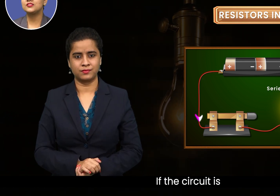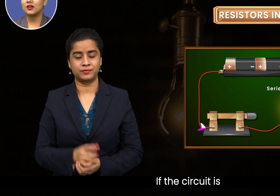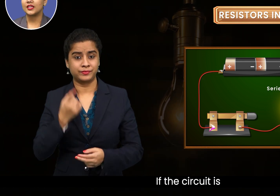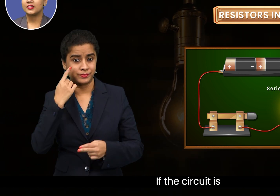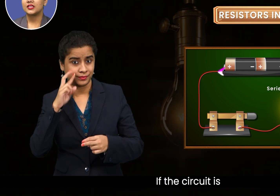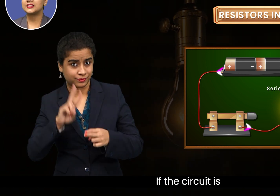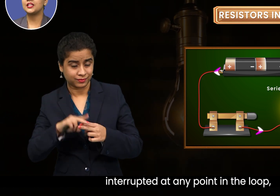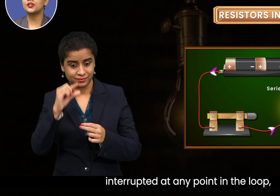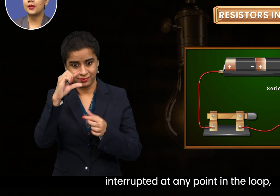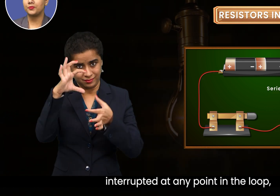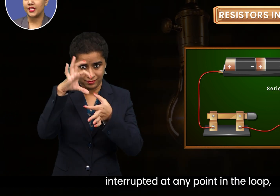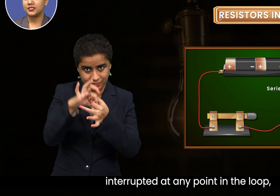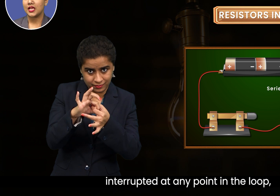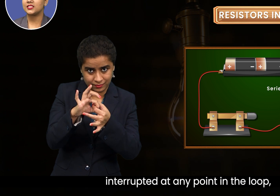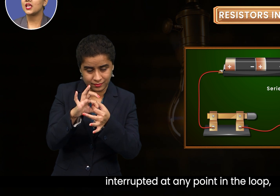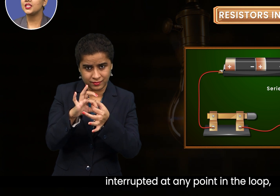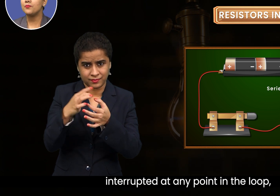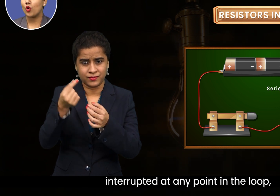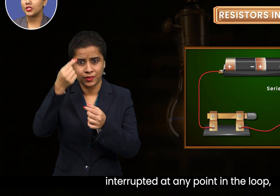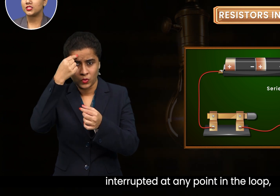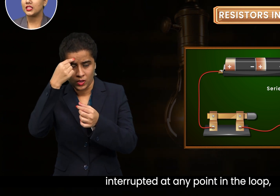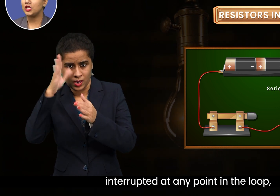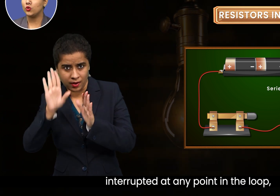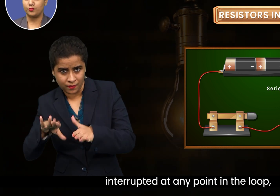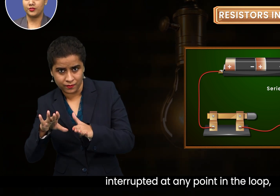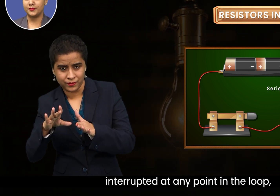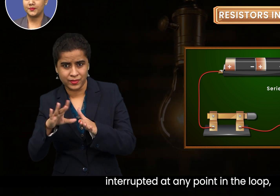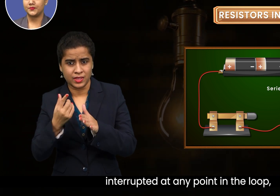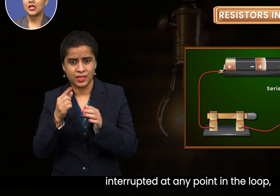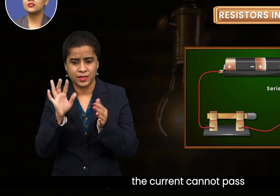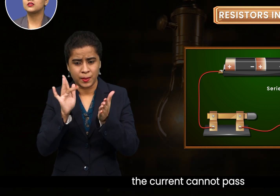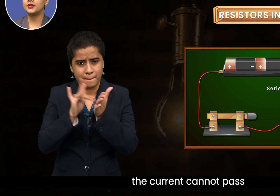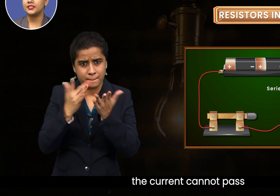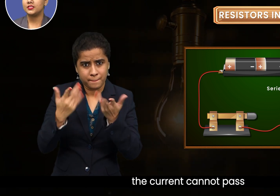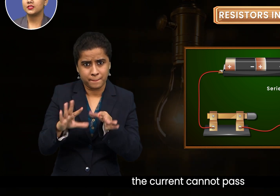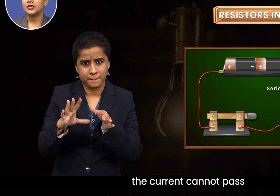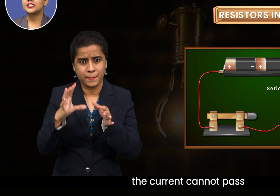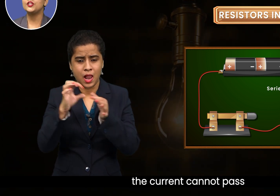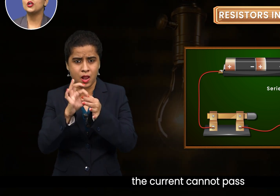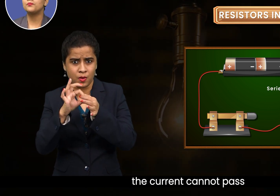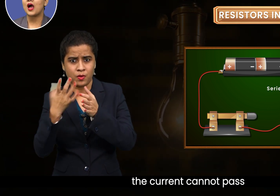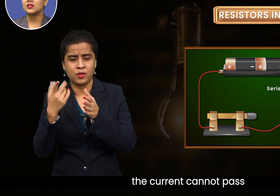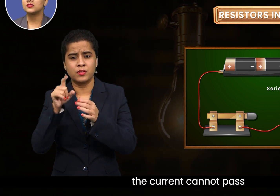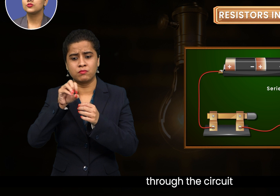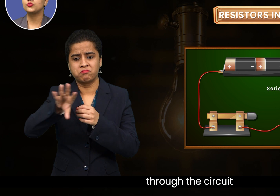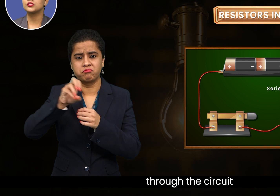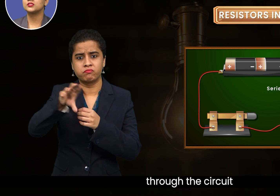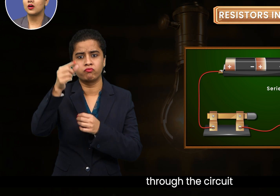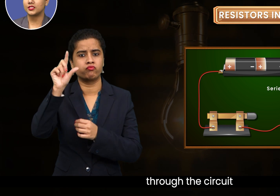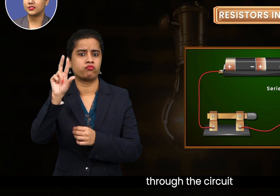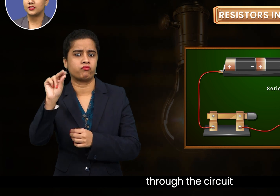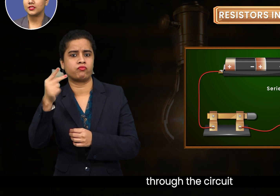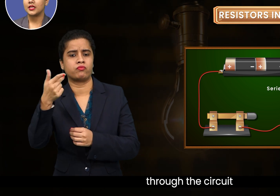If the circuit is interrupted at any point in the loop, the current cannot pass through